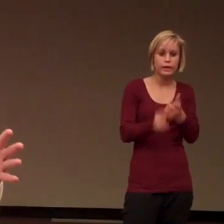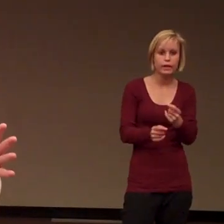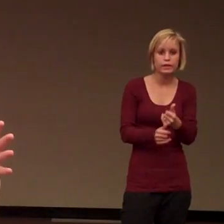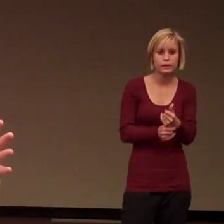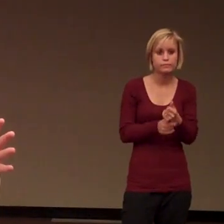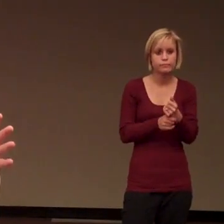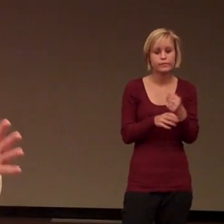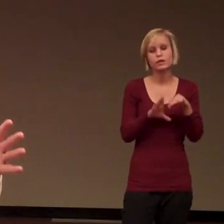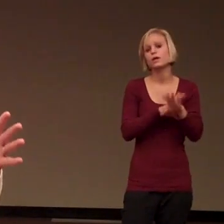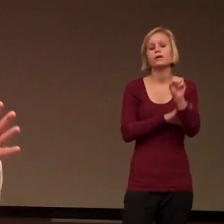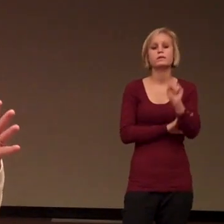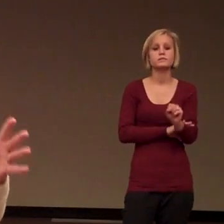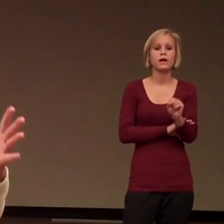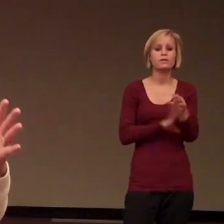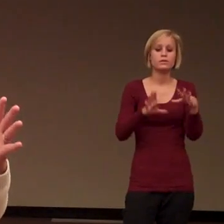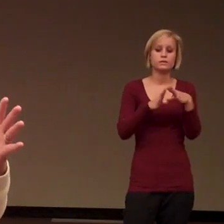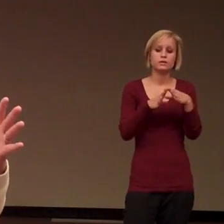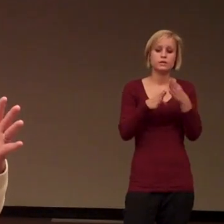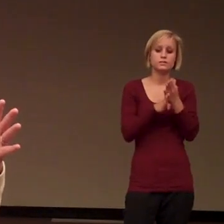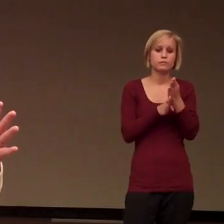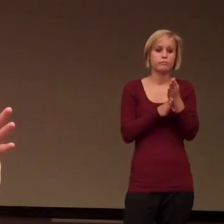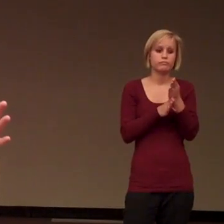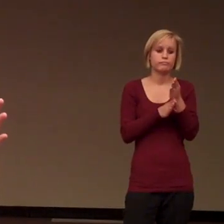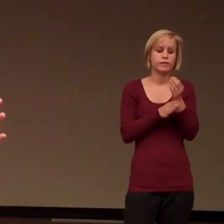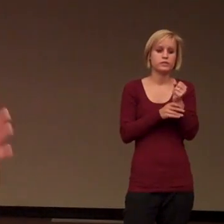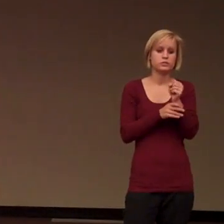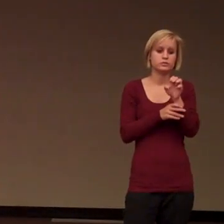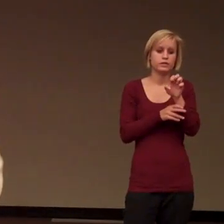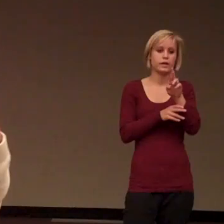error was that they just